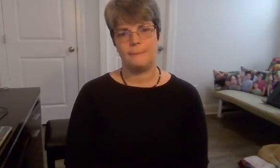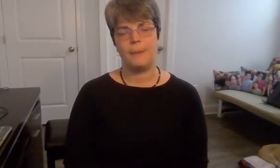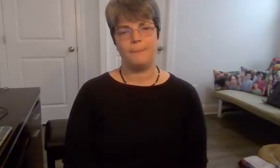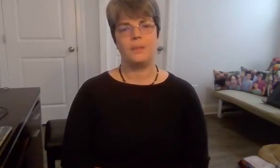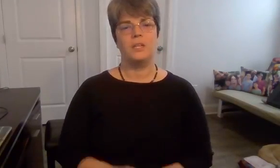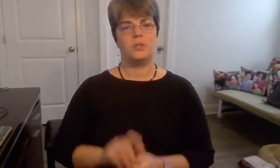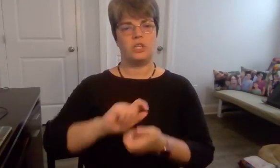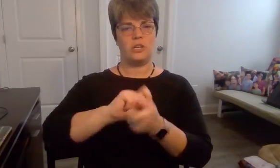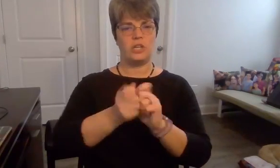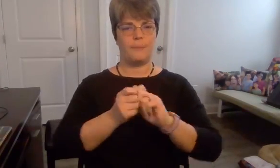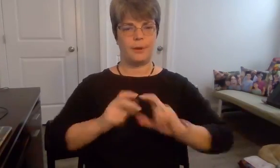But so change diaper,